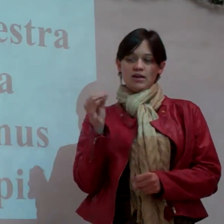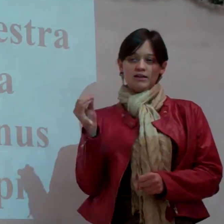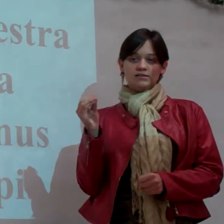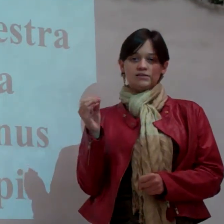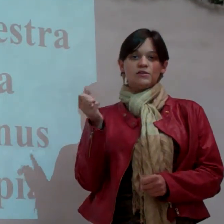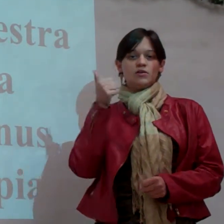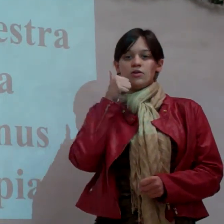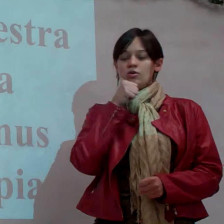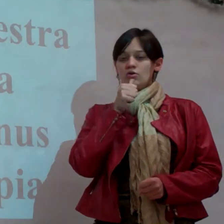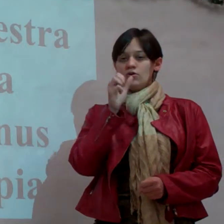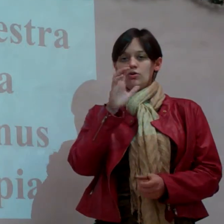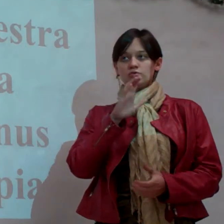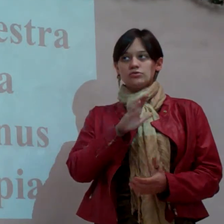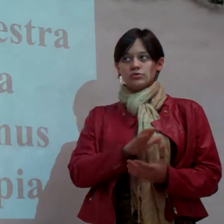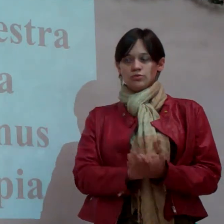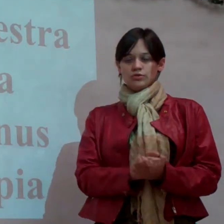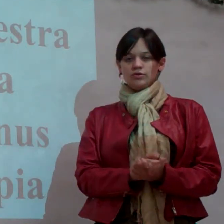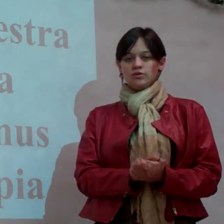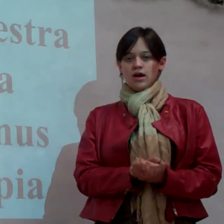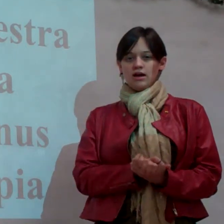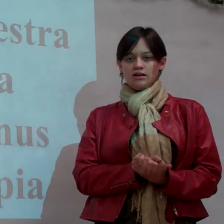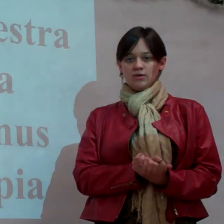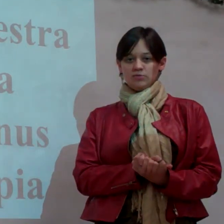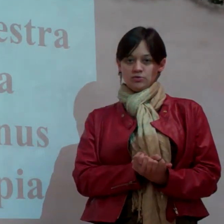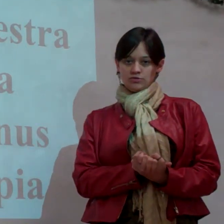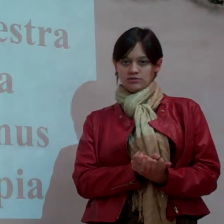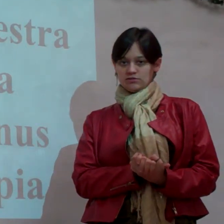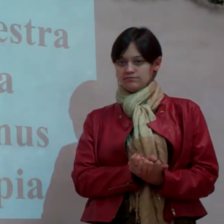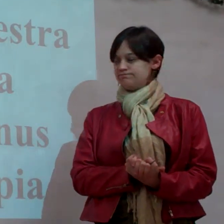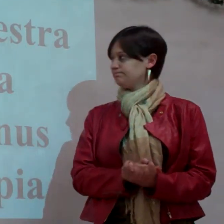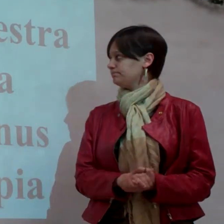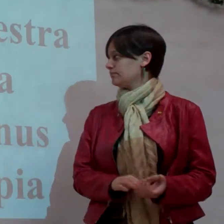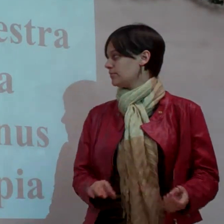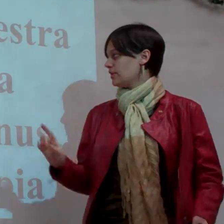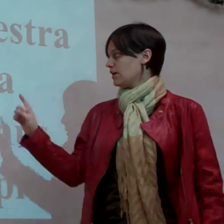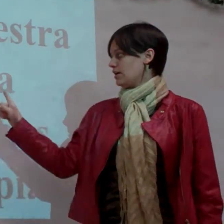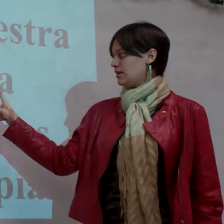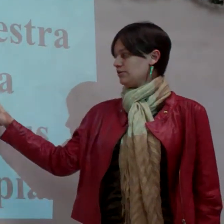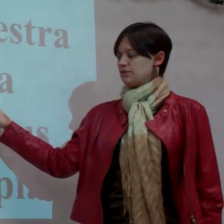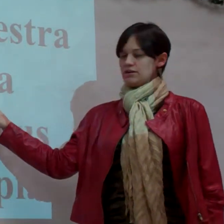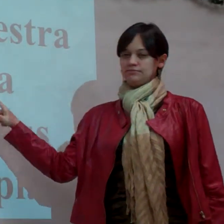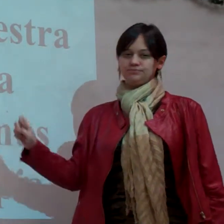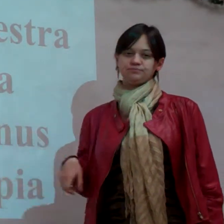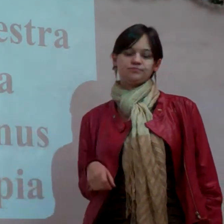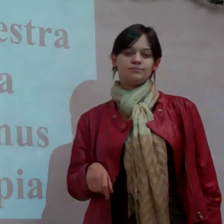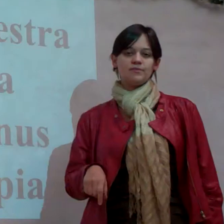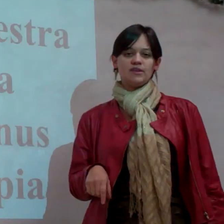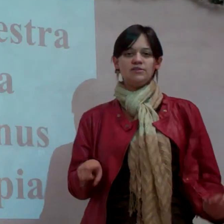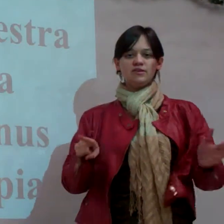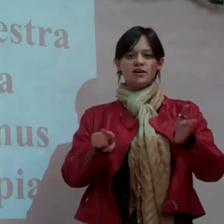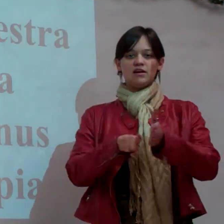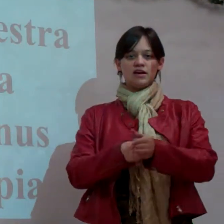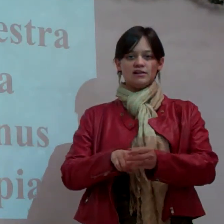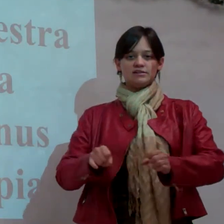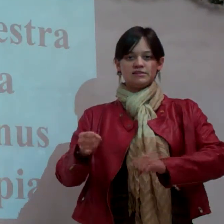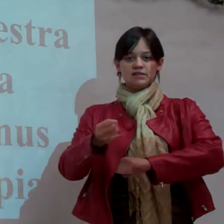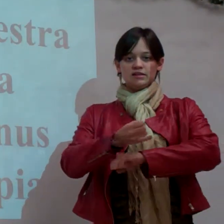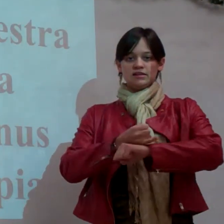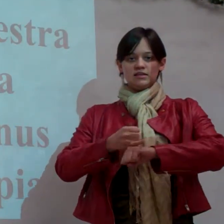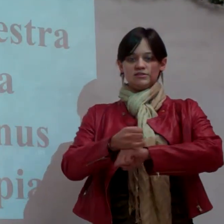et uxor Agamemnonus. Ithaca. Ithaca est